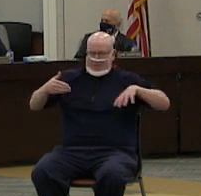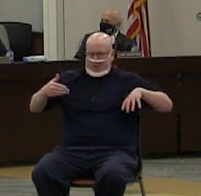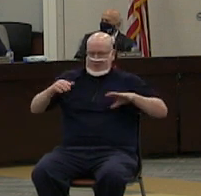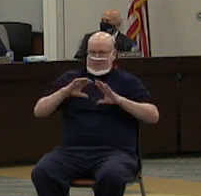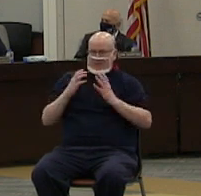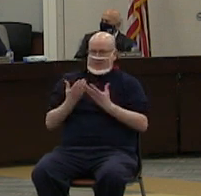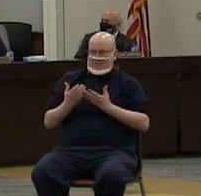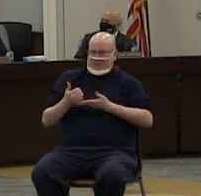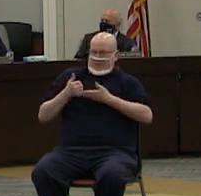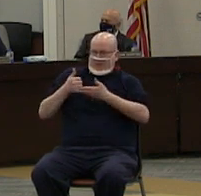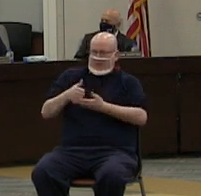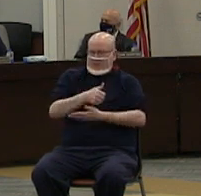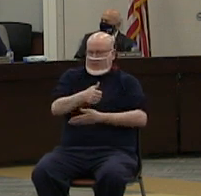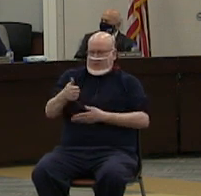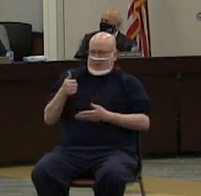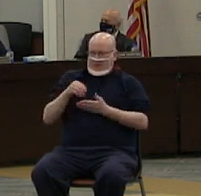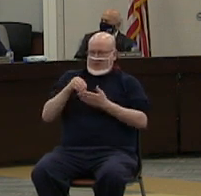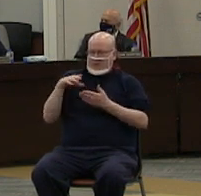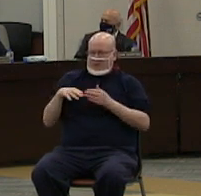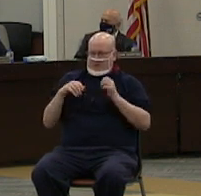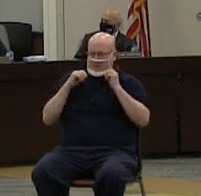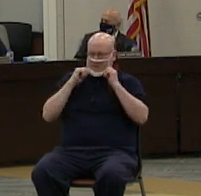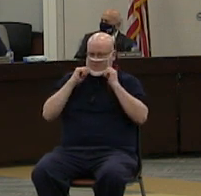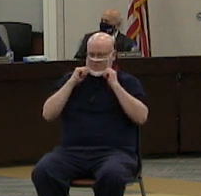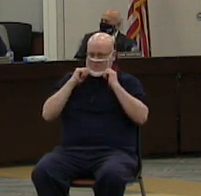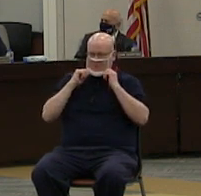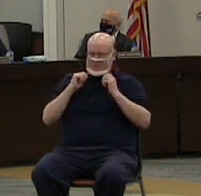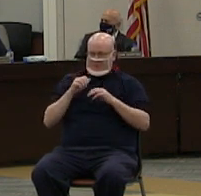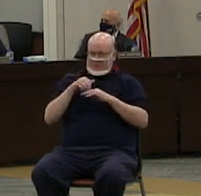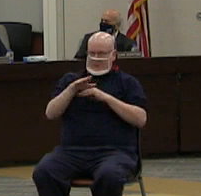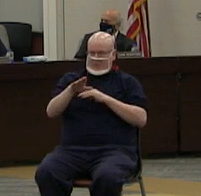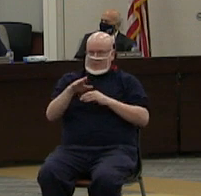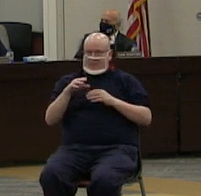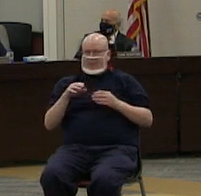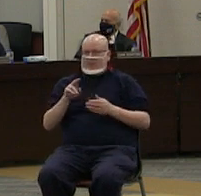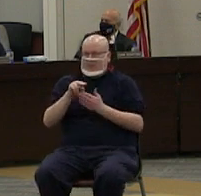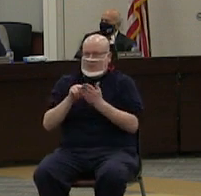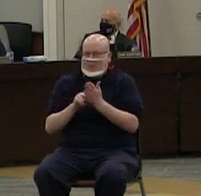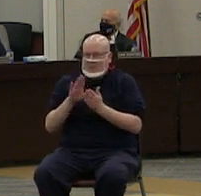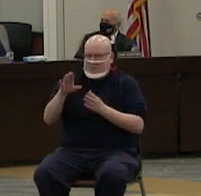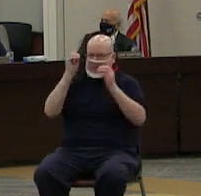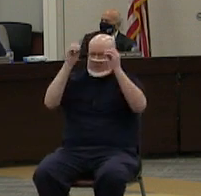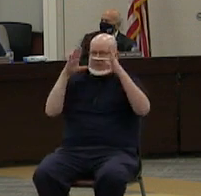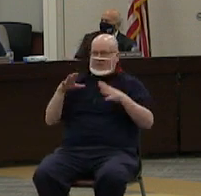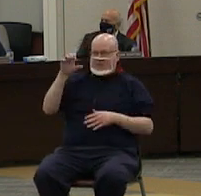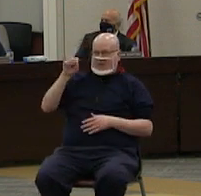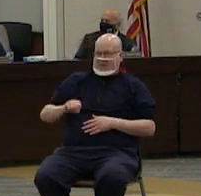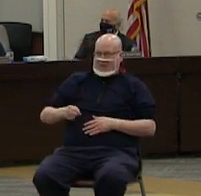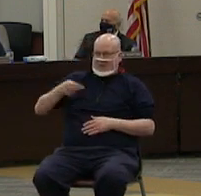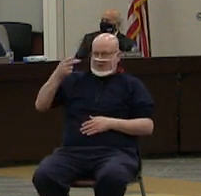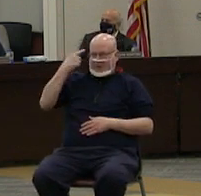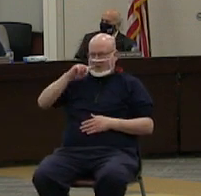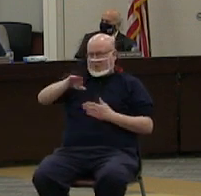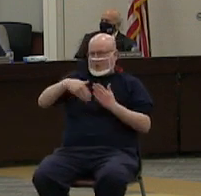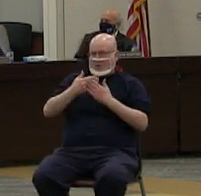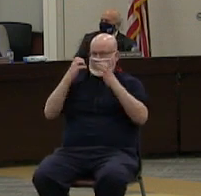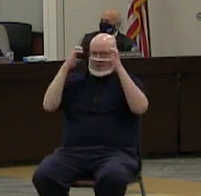helping the other students. So she did send a note back to Mrs. Scott at South High and thank her very much for all the education she got at